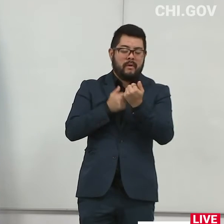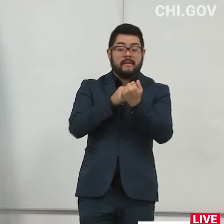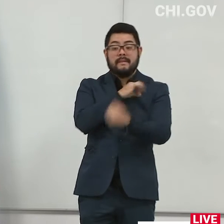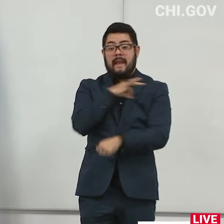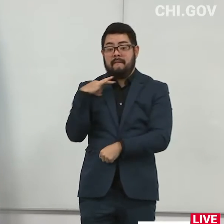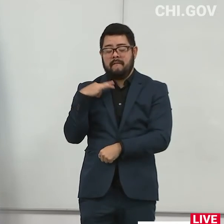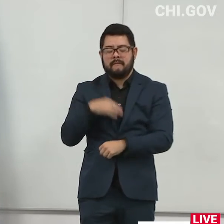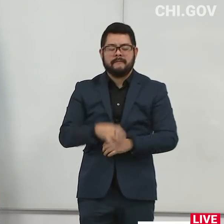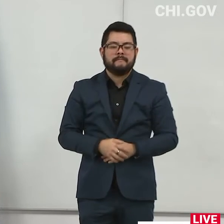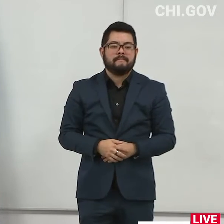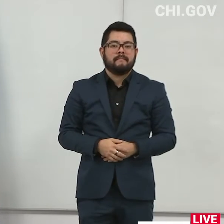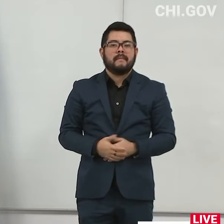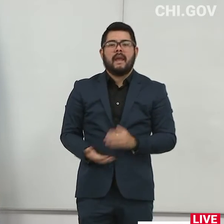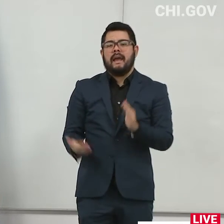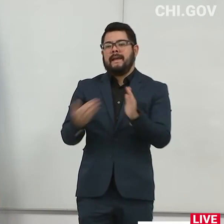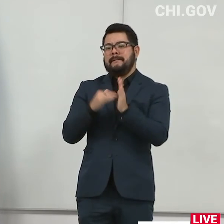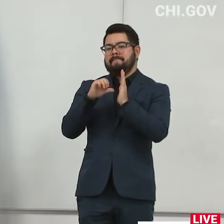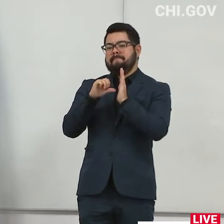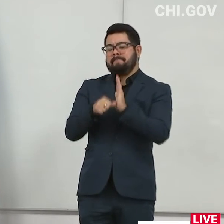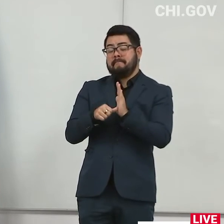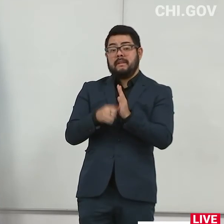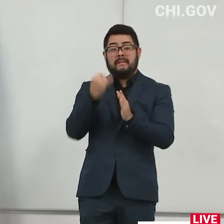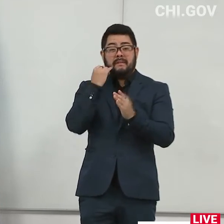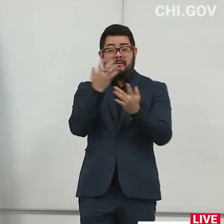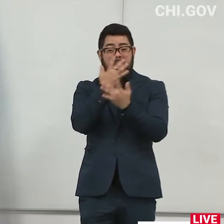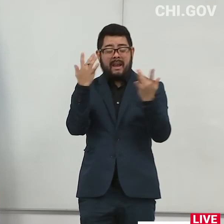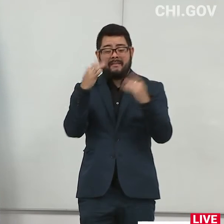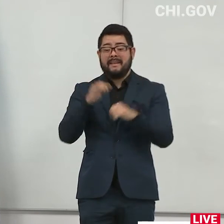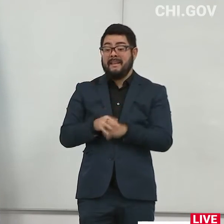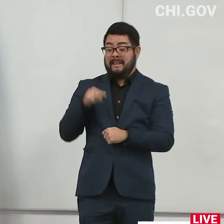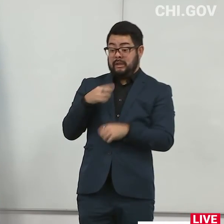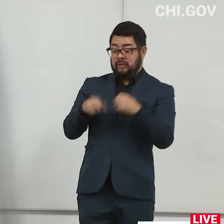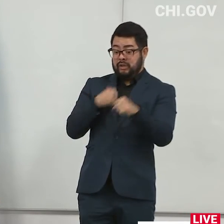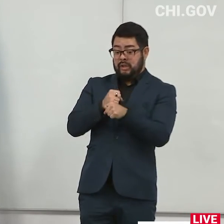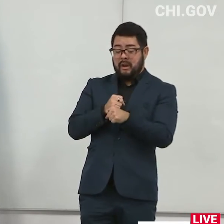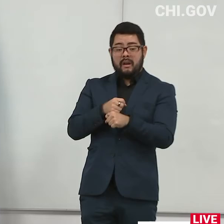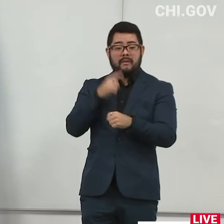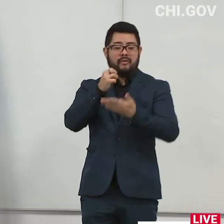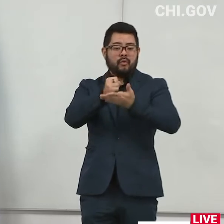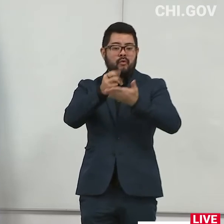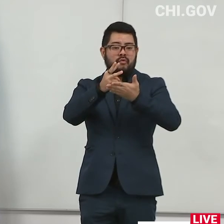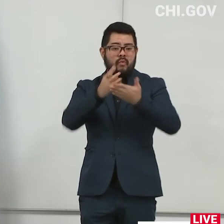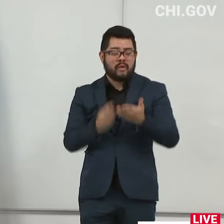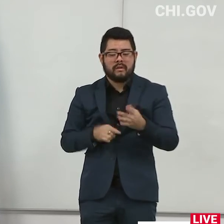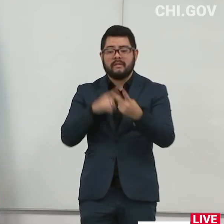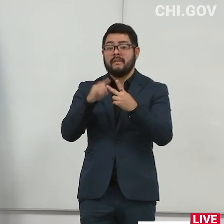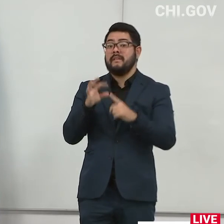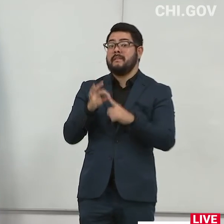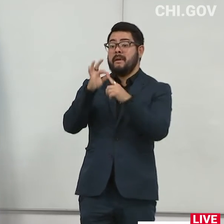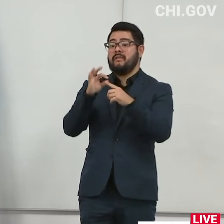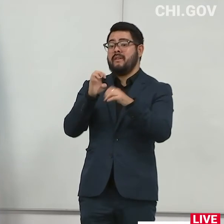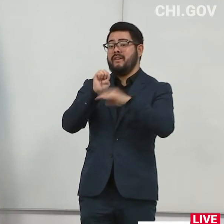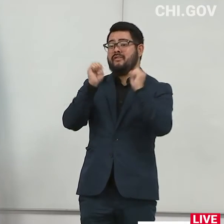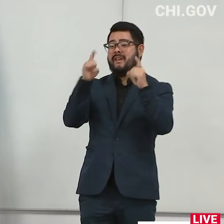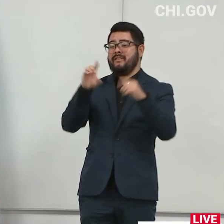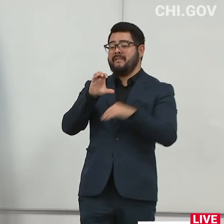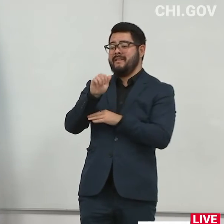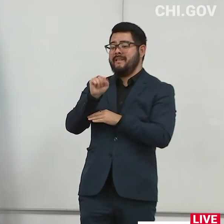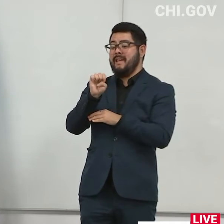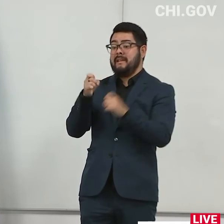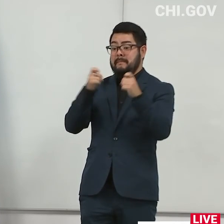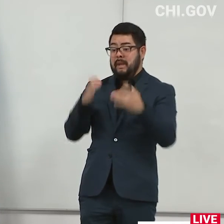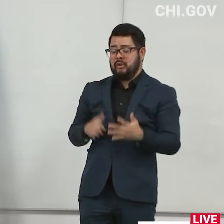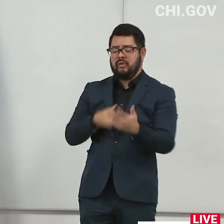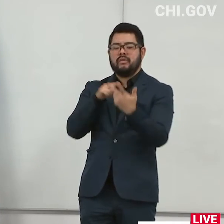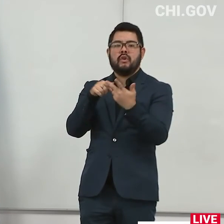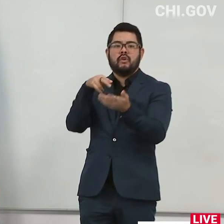forgotten, this year marks the highest staffing levels for social workers, special education case managers, and nurses that